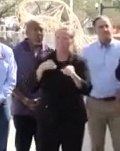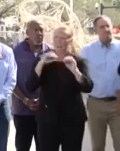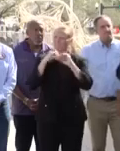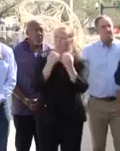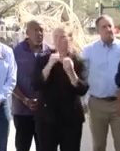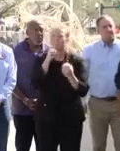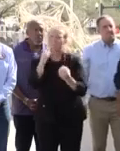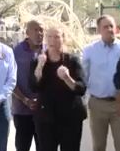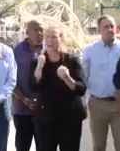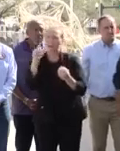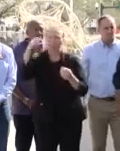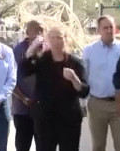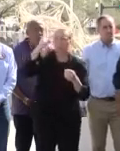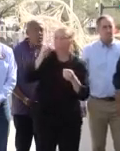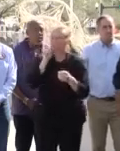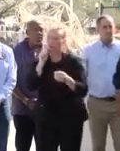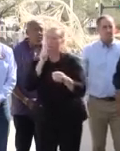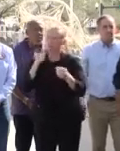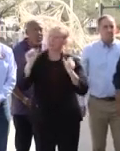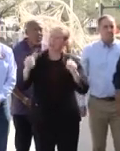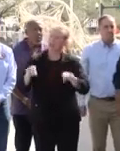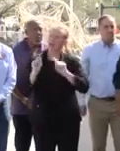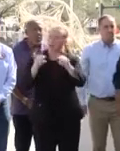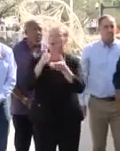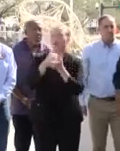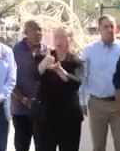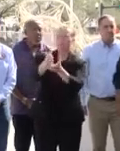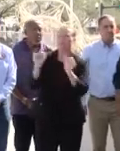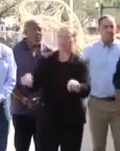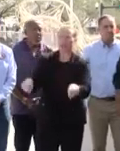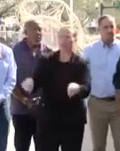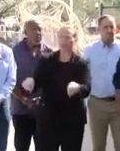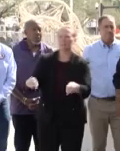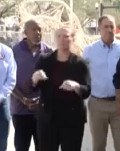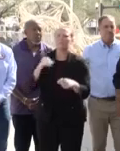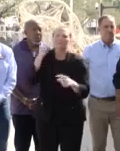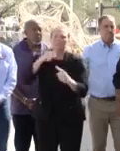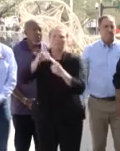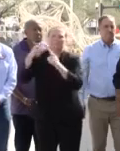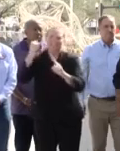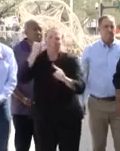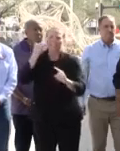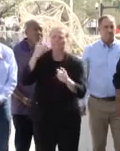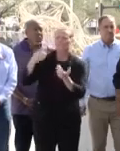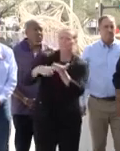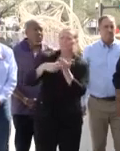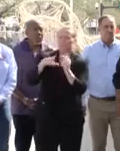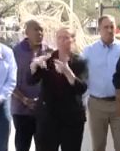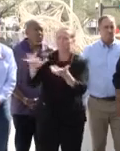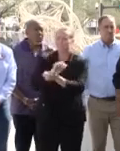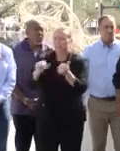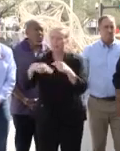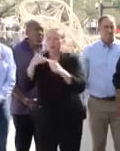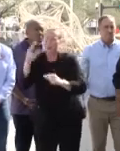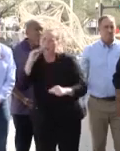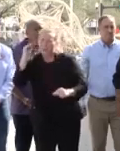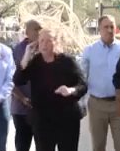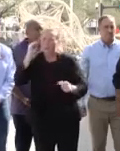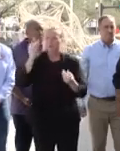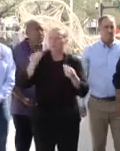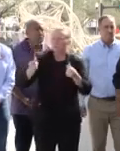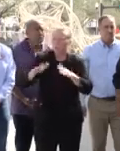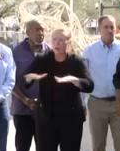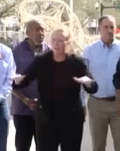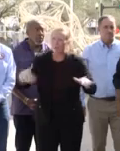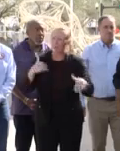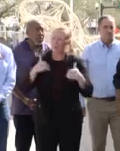private organization, that can go and help you, particularly when you're talking about maybe damage to your home or property. We've got folks